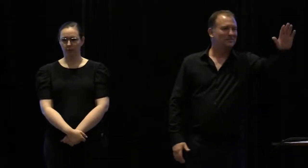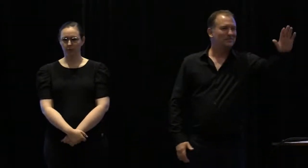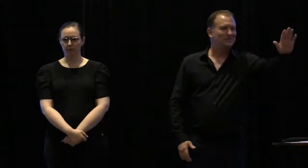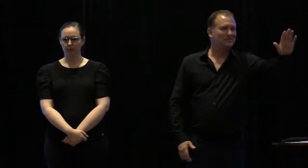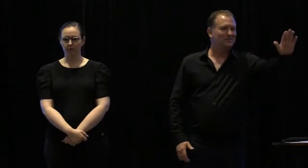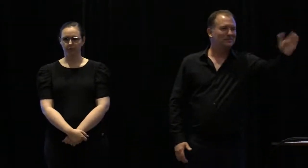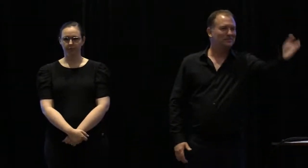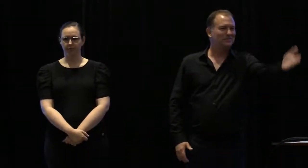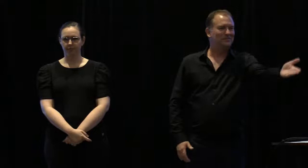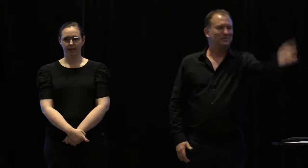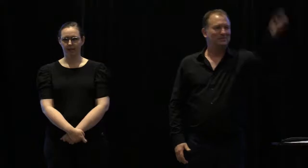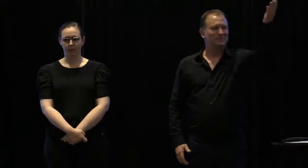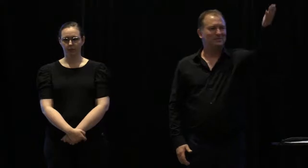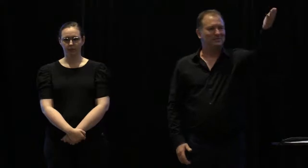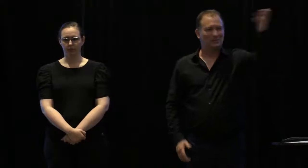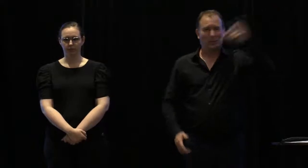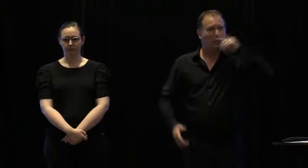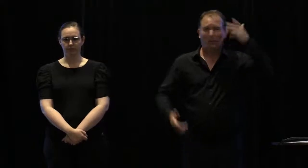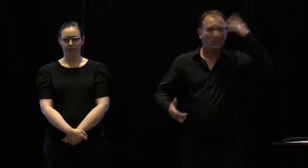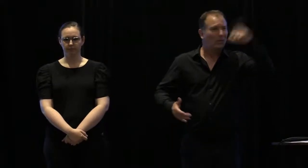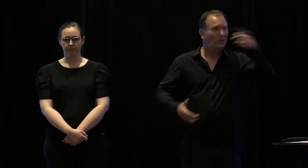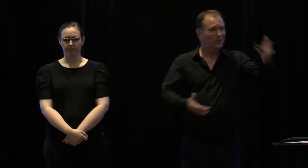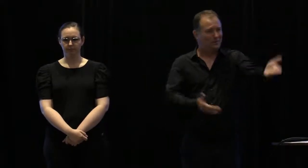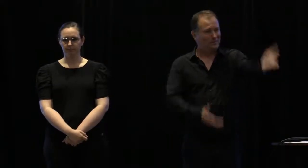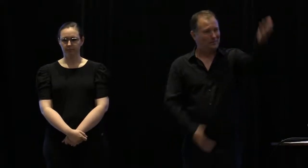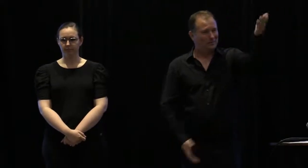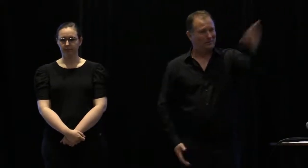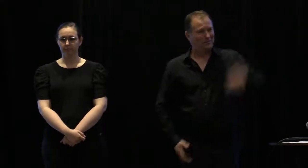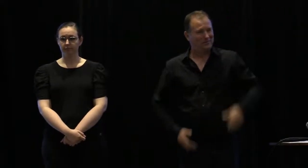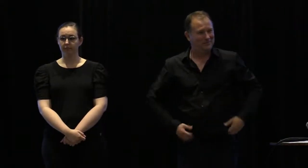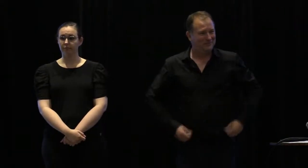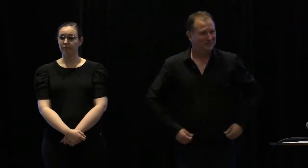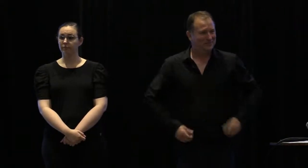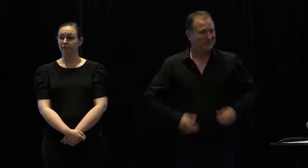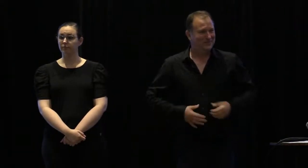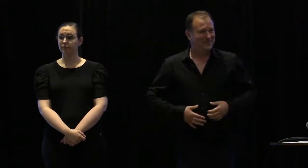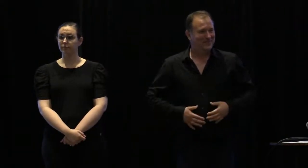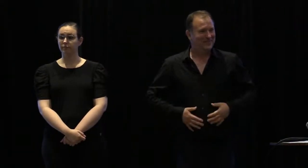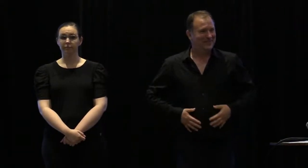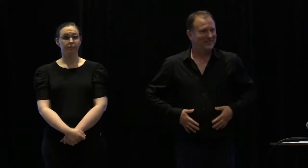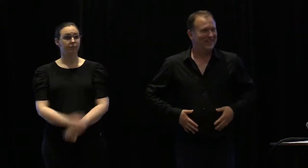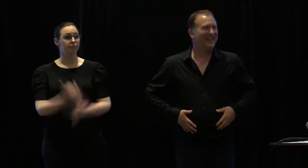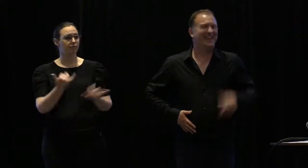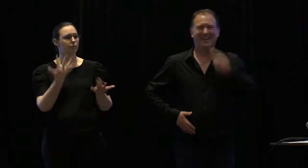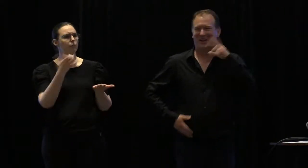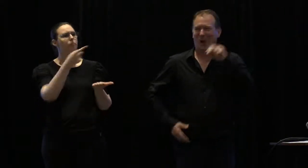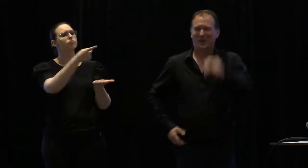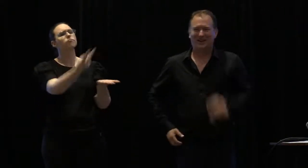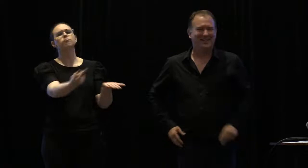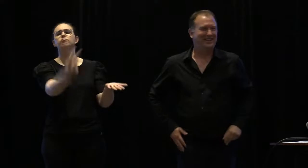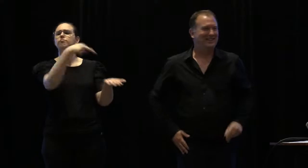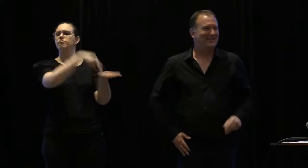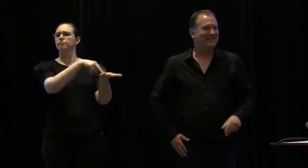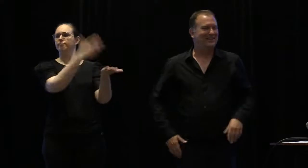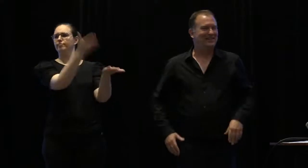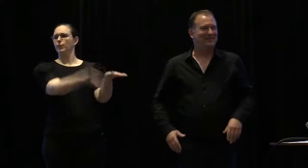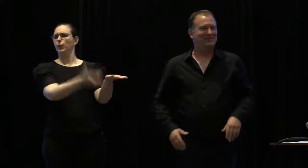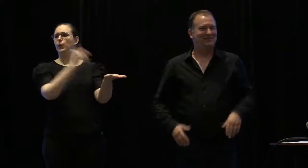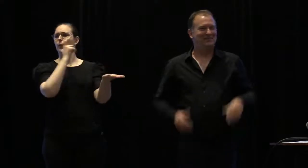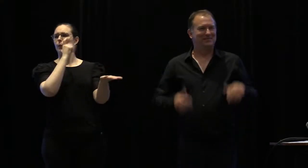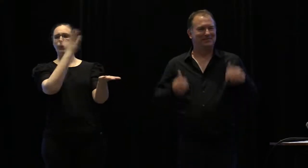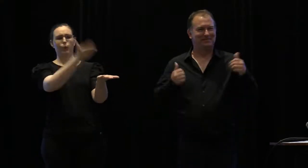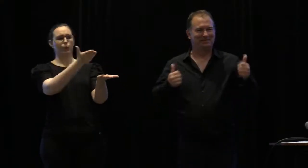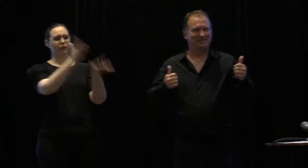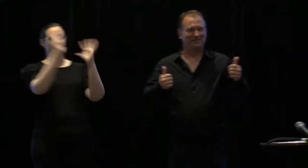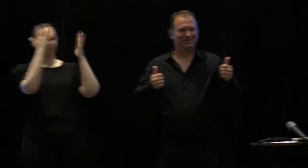Henry, it's now Forrest. If you could stand, for those who don't know Henry, who are unfamiliar with this